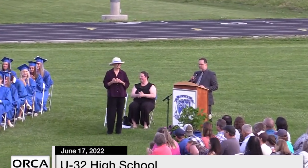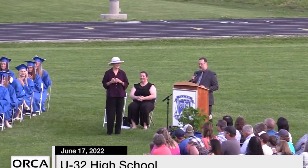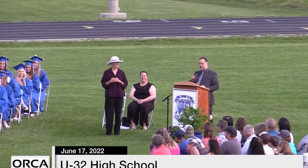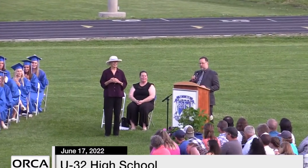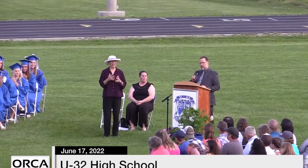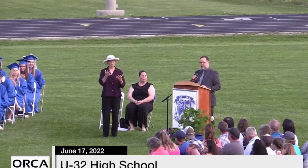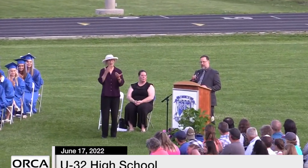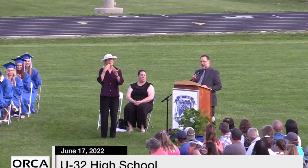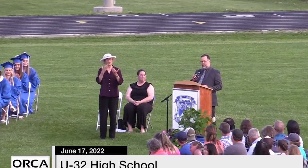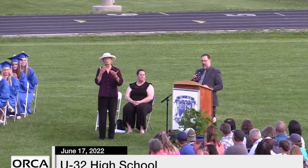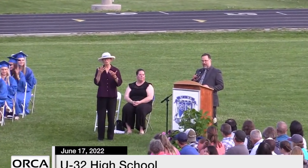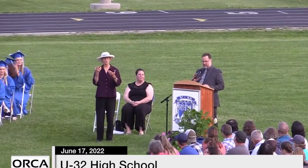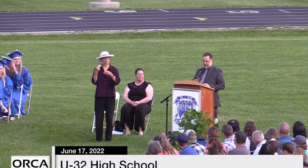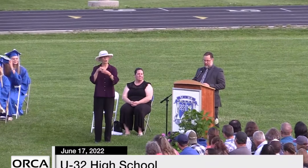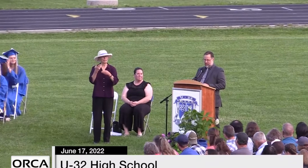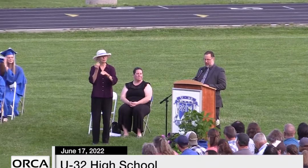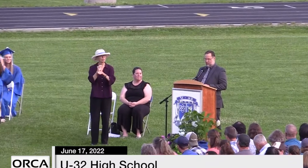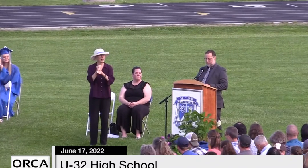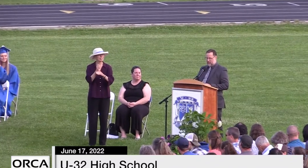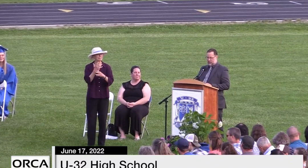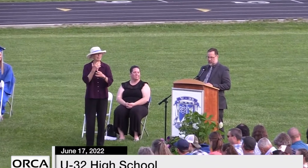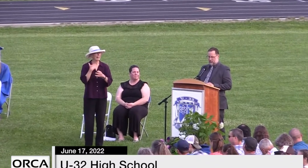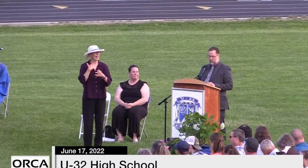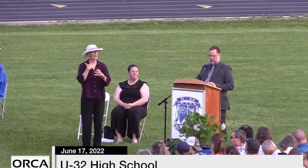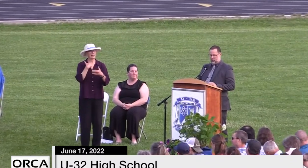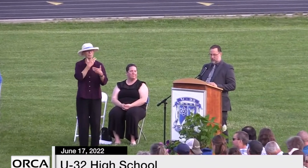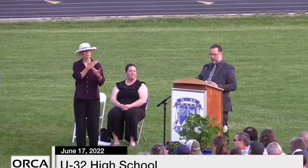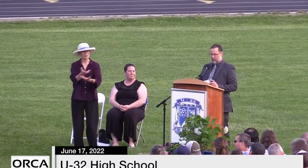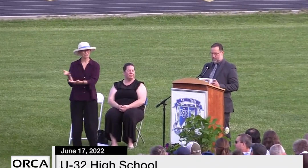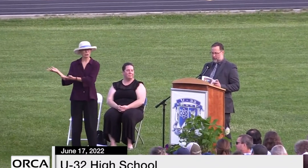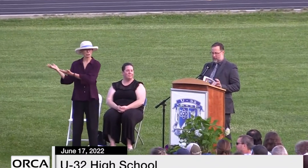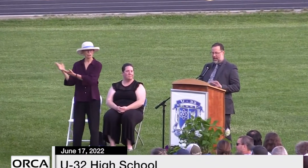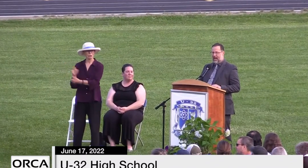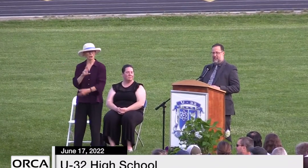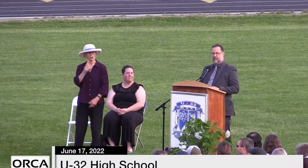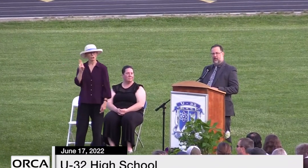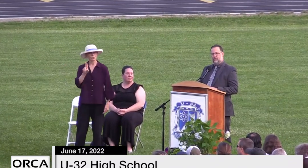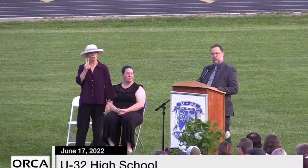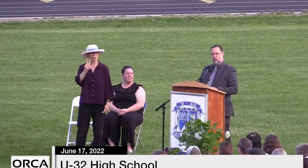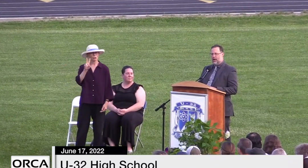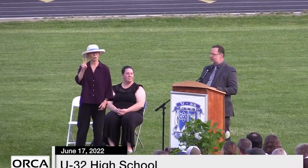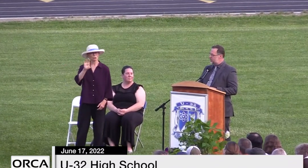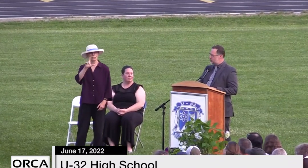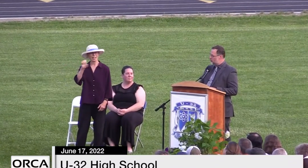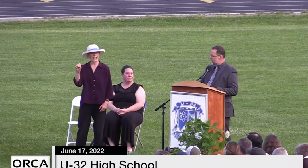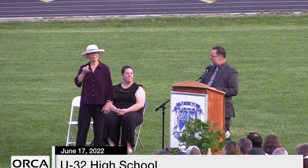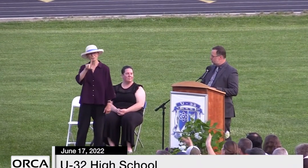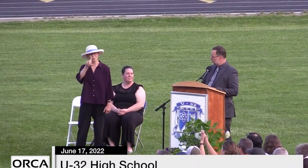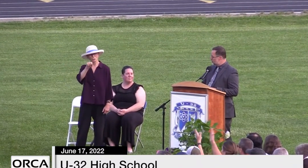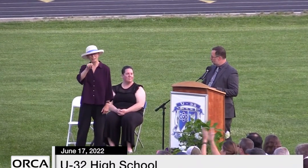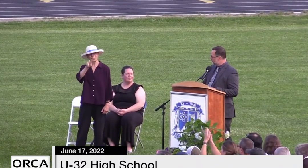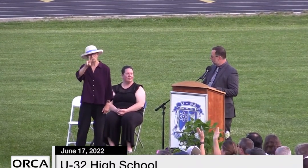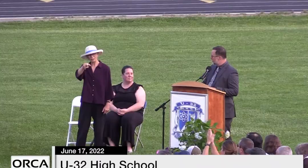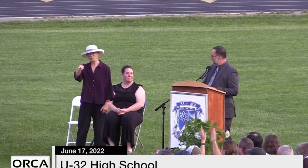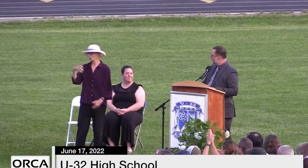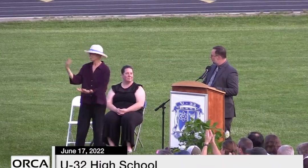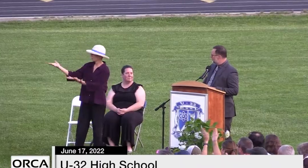I want to thank you for joining us tonight, and I present to you the U32 class of